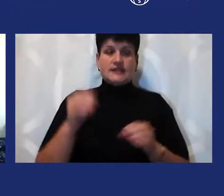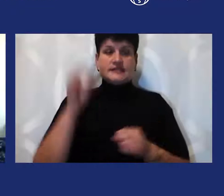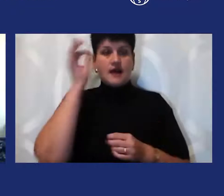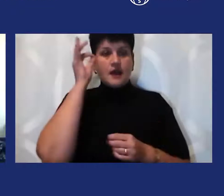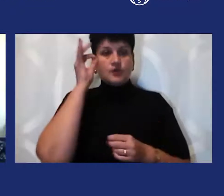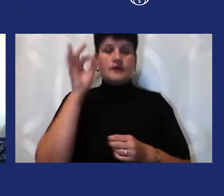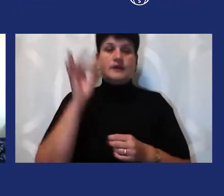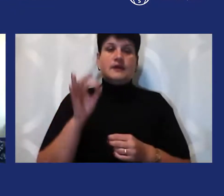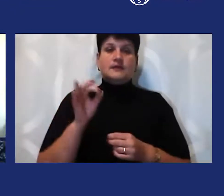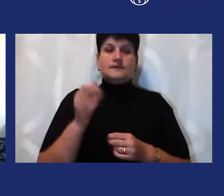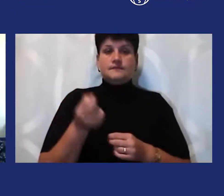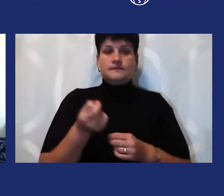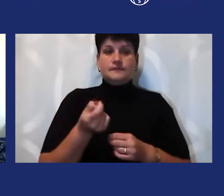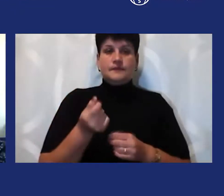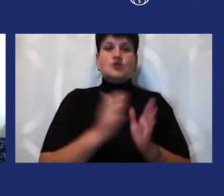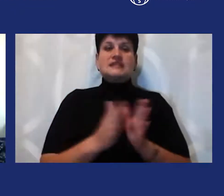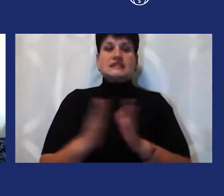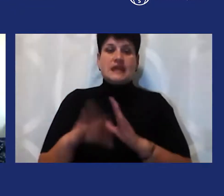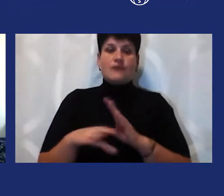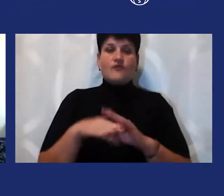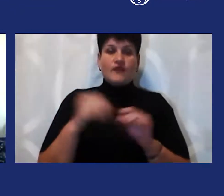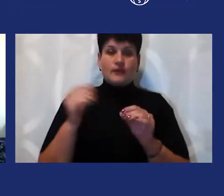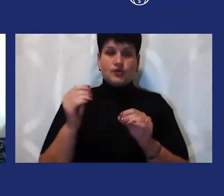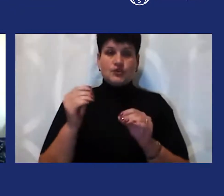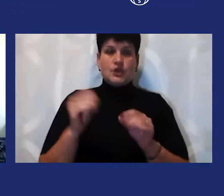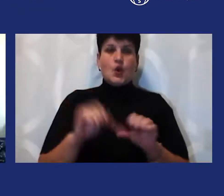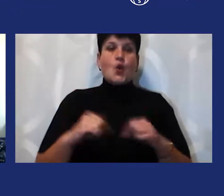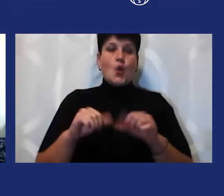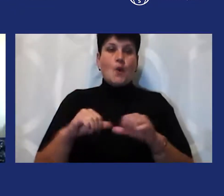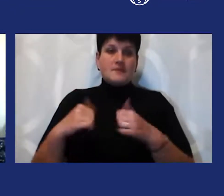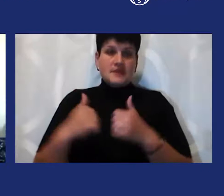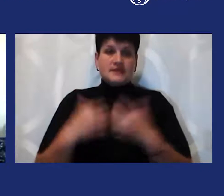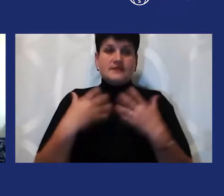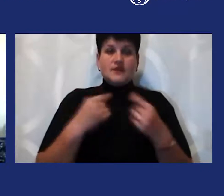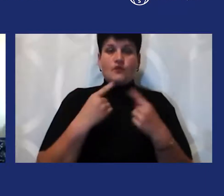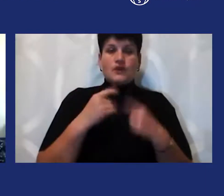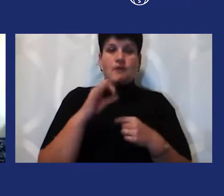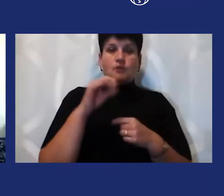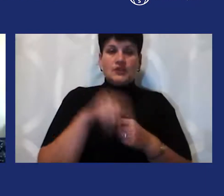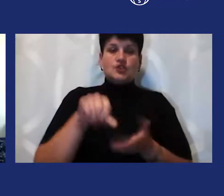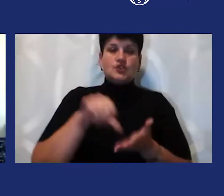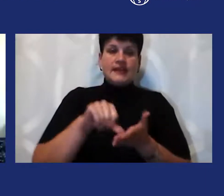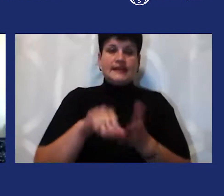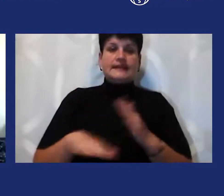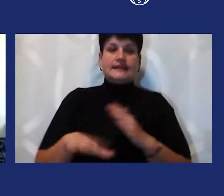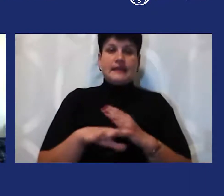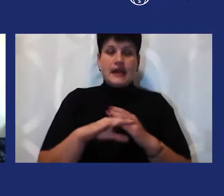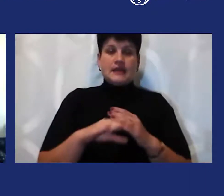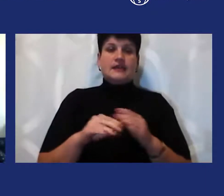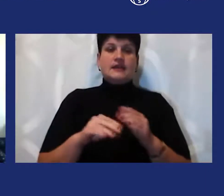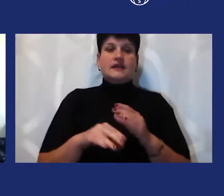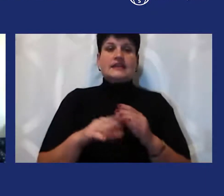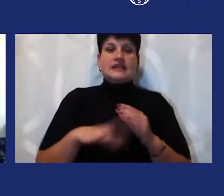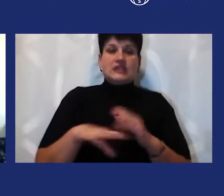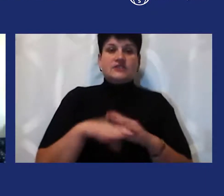campaign. I have already mentioned that this system of election commissions, and I have mentioned